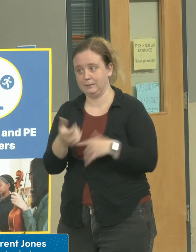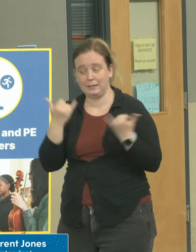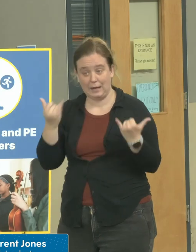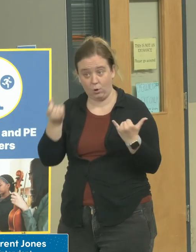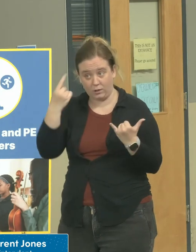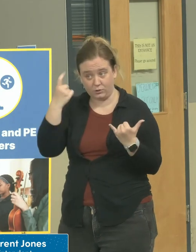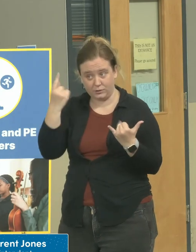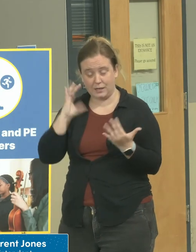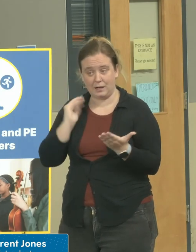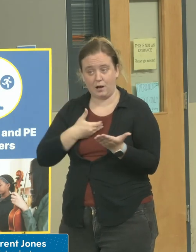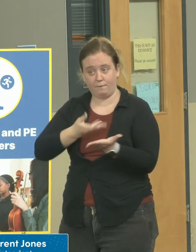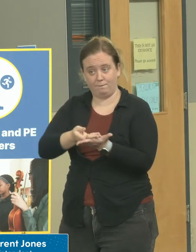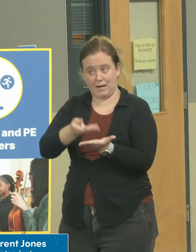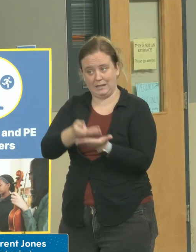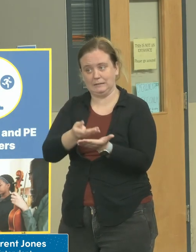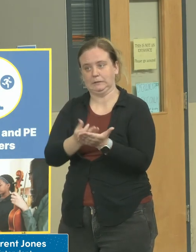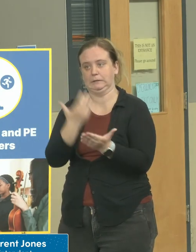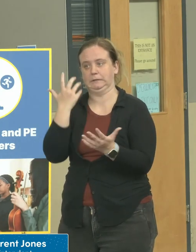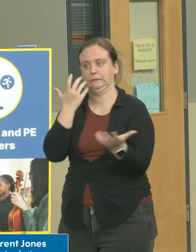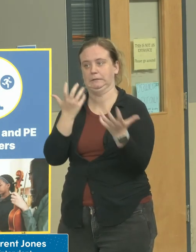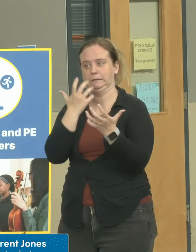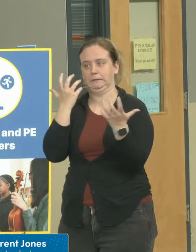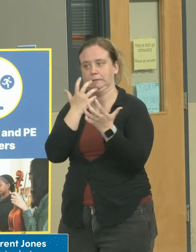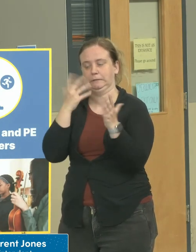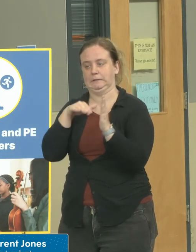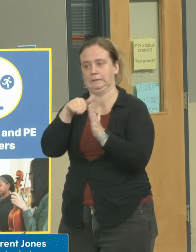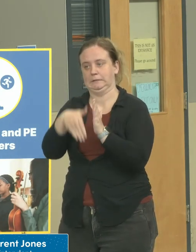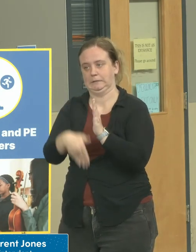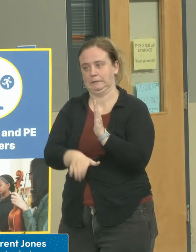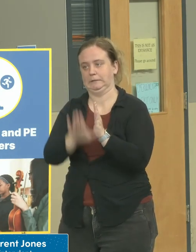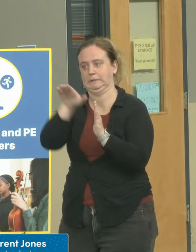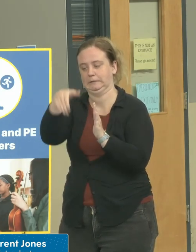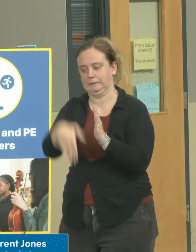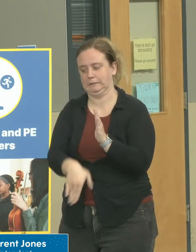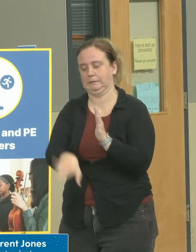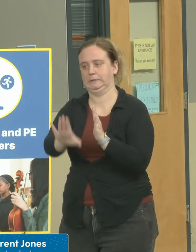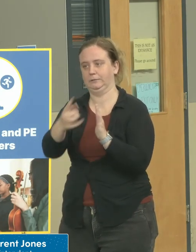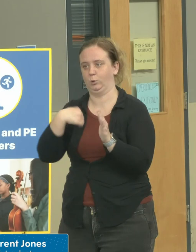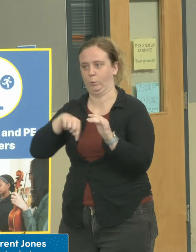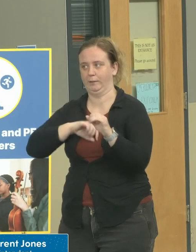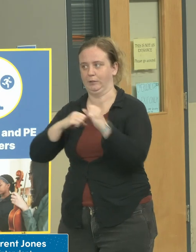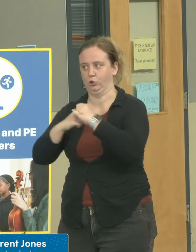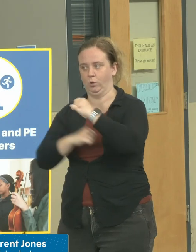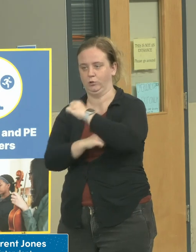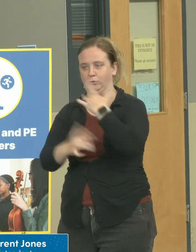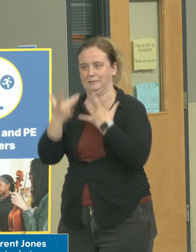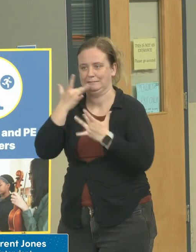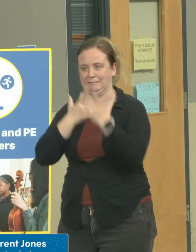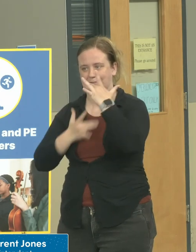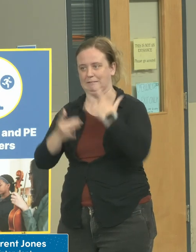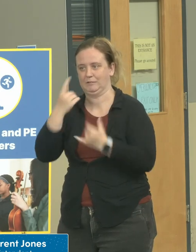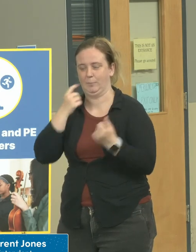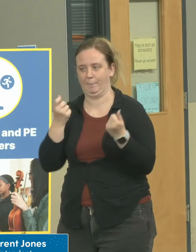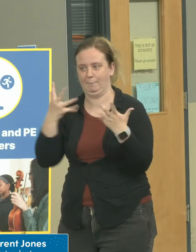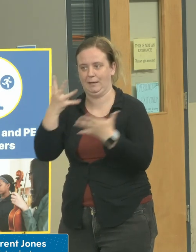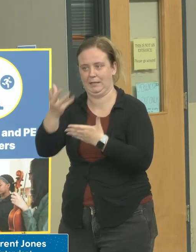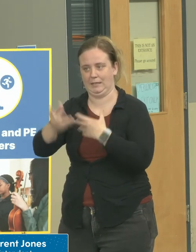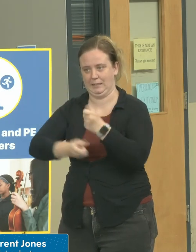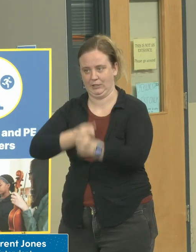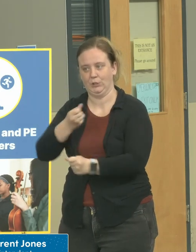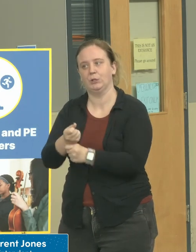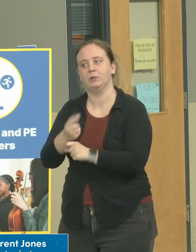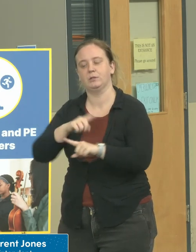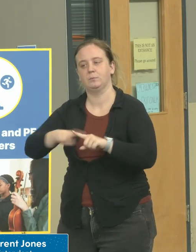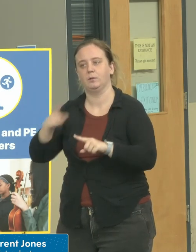financially, and we've had a structural deficit for many years. But we've been able to kind of mask that a little bit